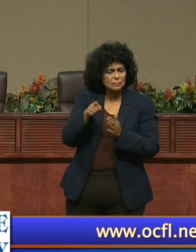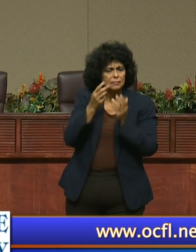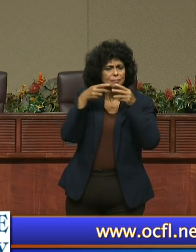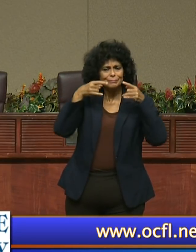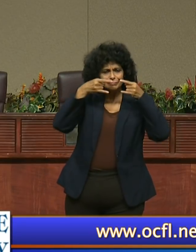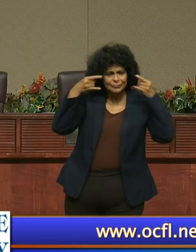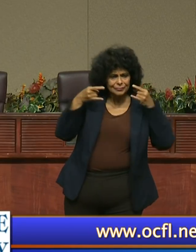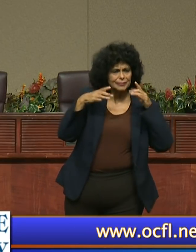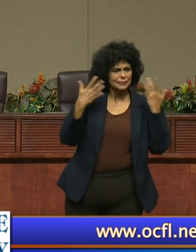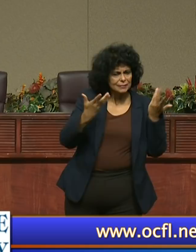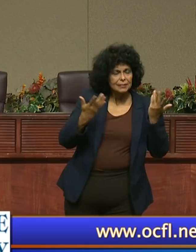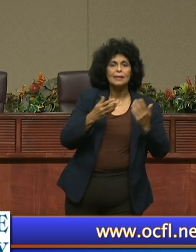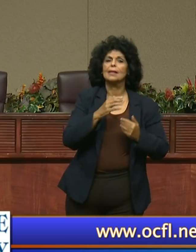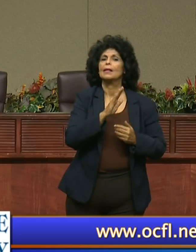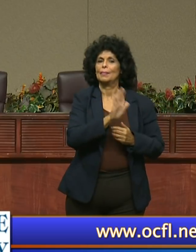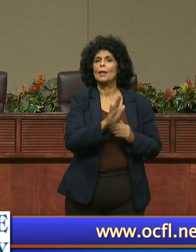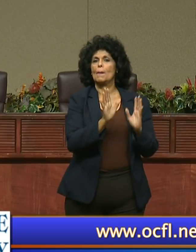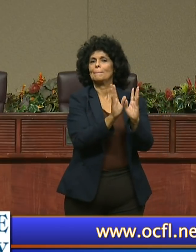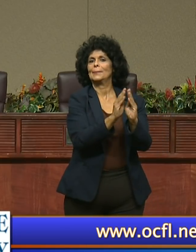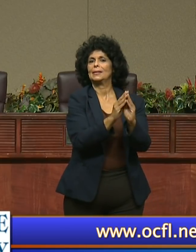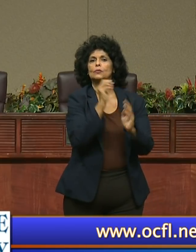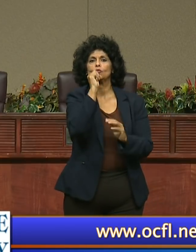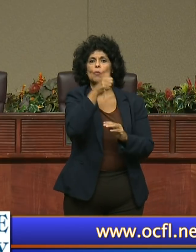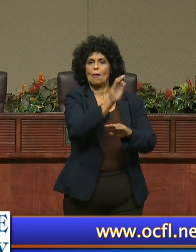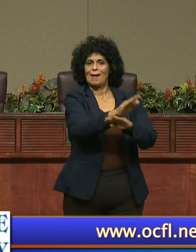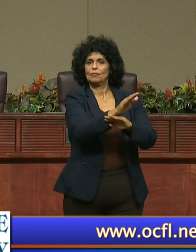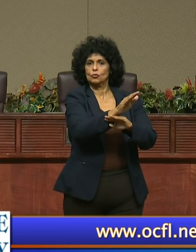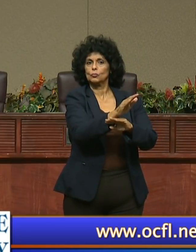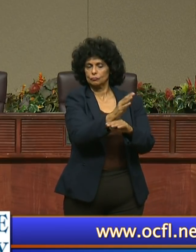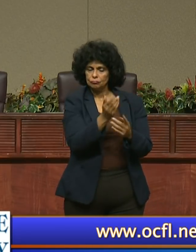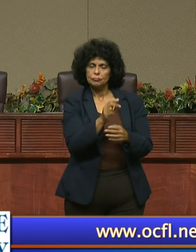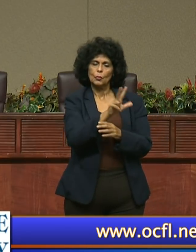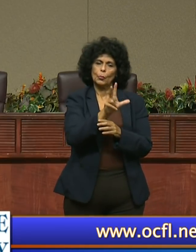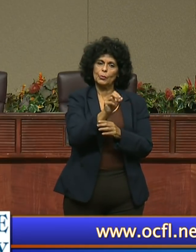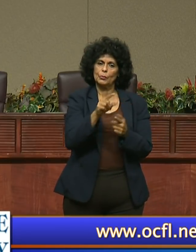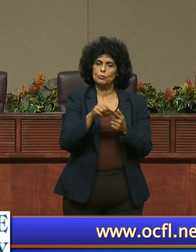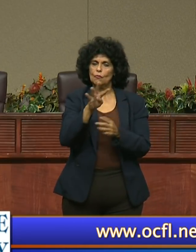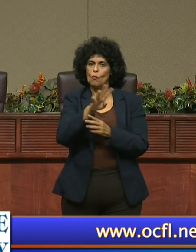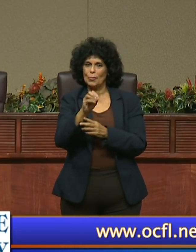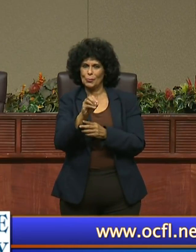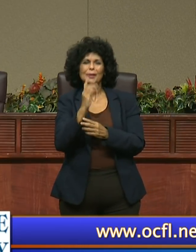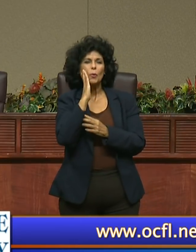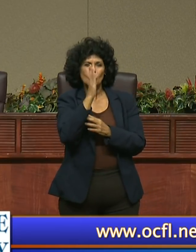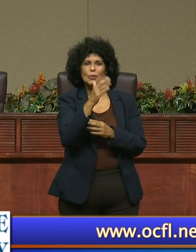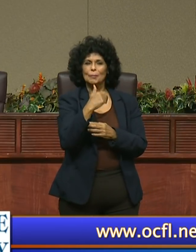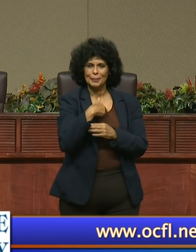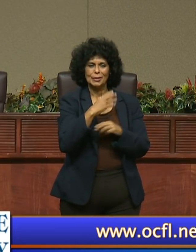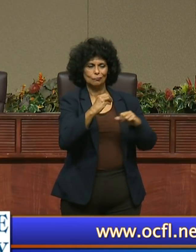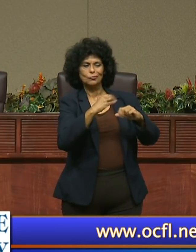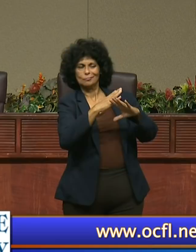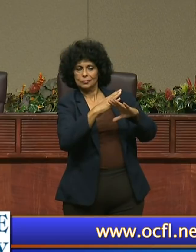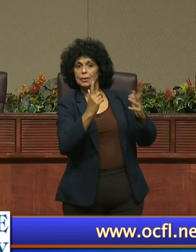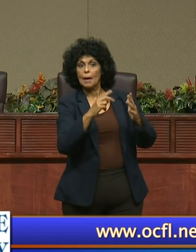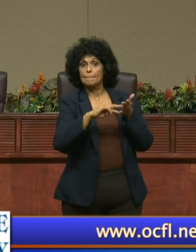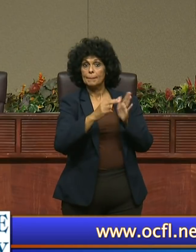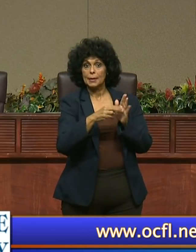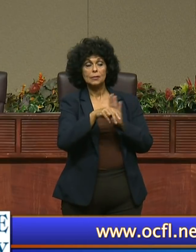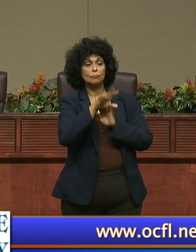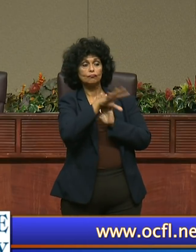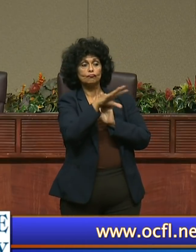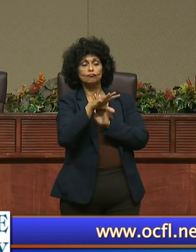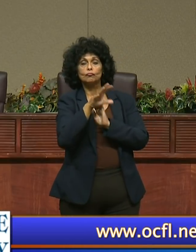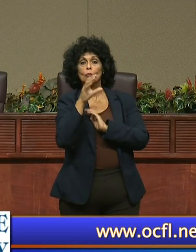virtually tomorrow afternoon from 3:30 p.m. to 4:30 p.m. It will be broadcast live on